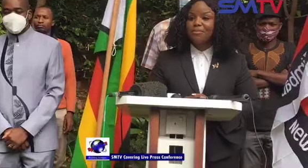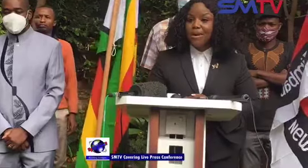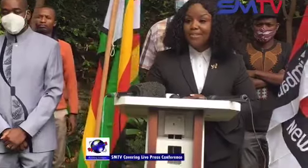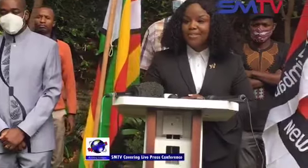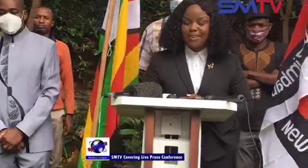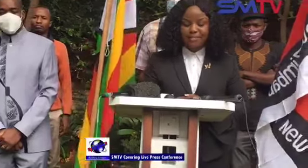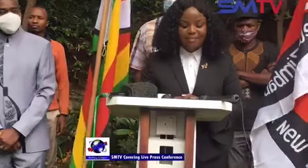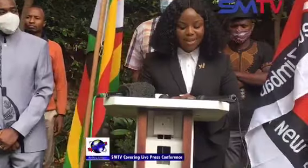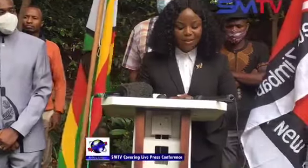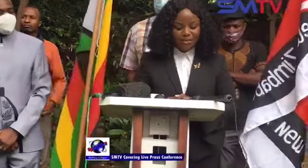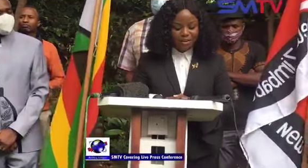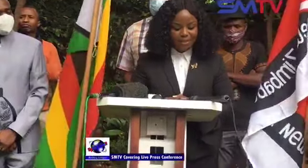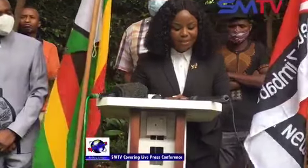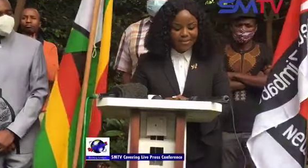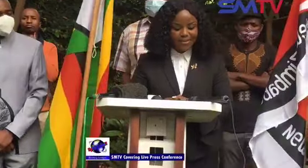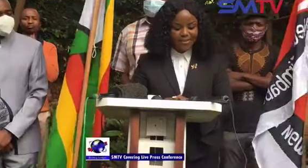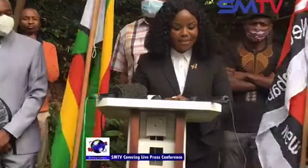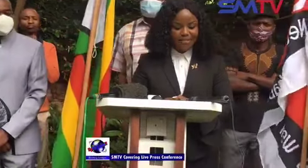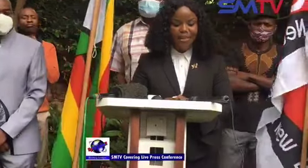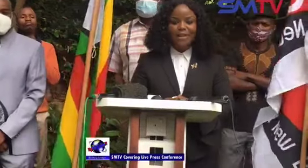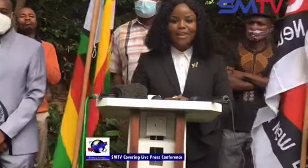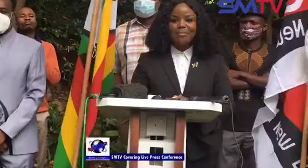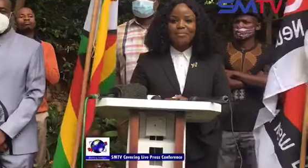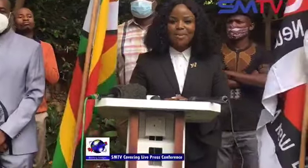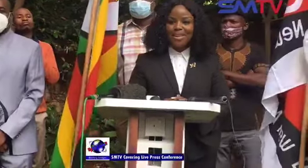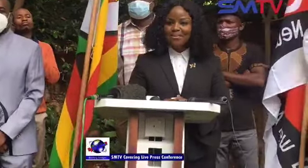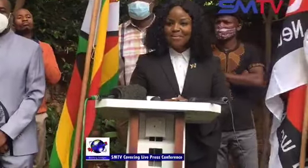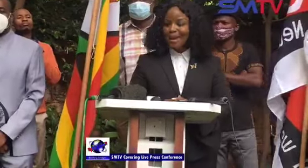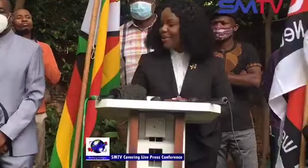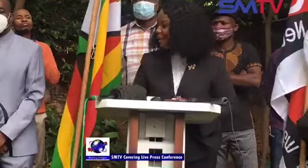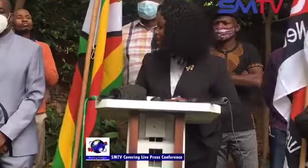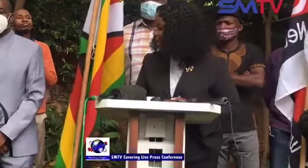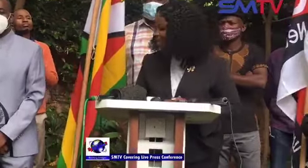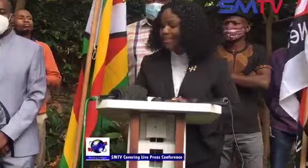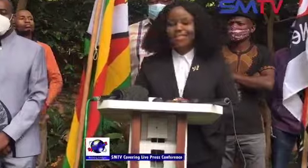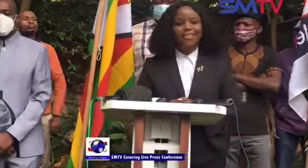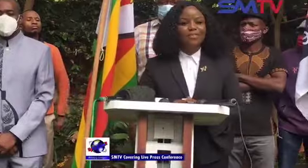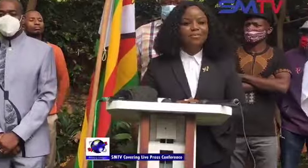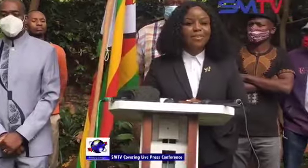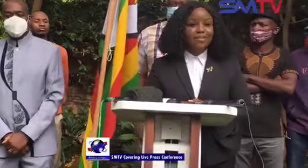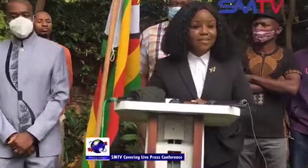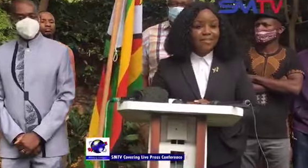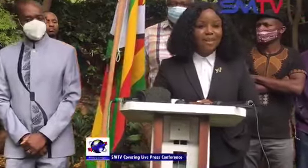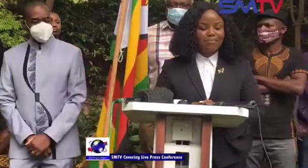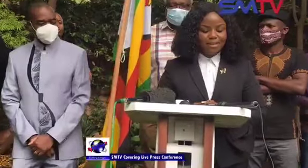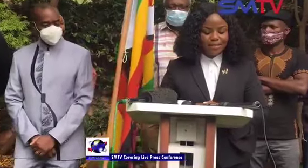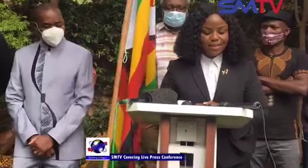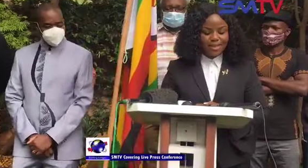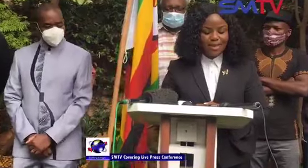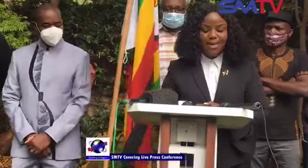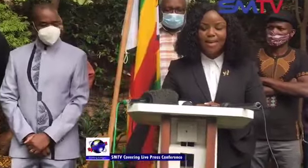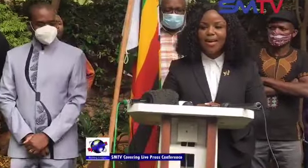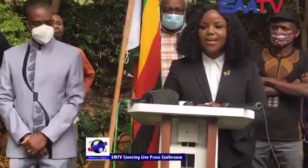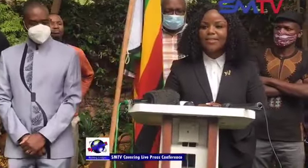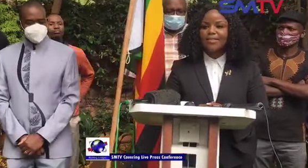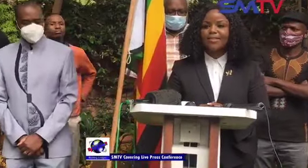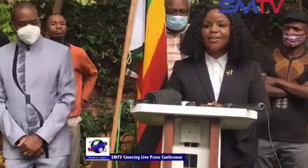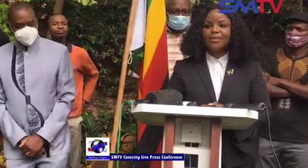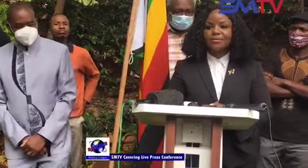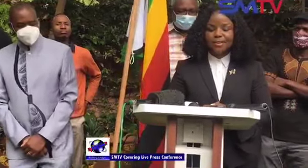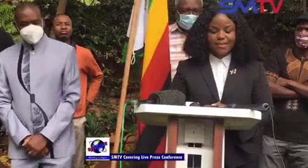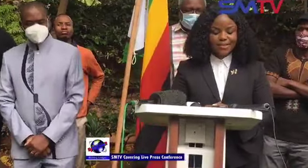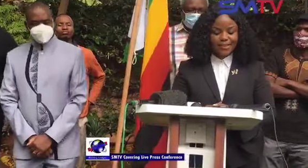Members of the press, fellow Zimbabweans, let me begin by recognizing the president of the MDC